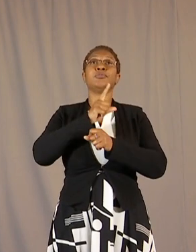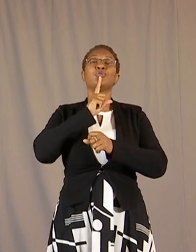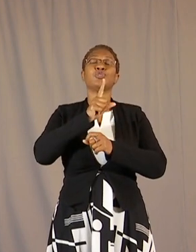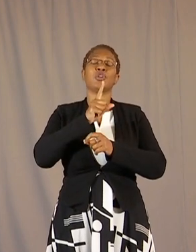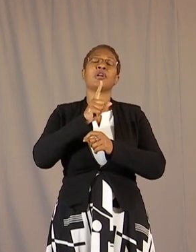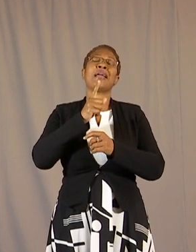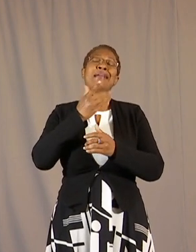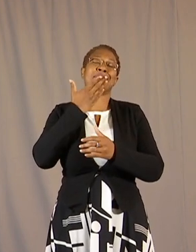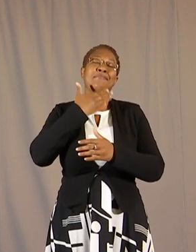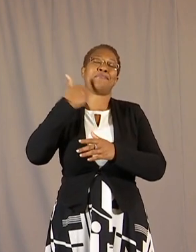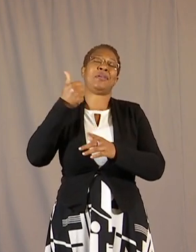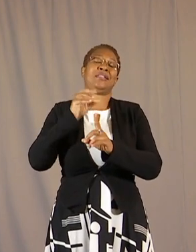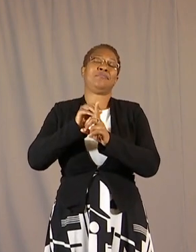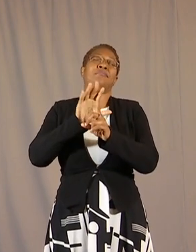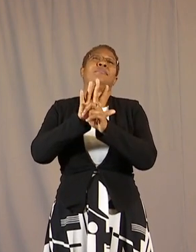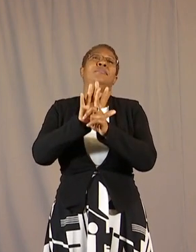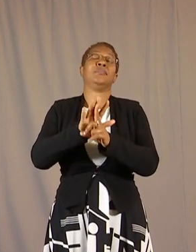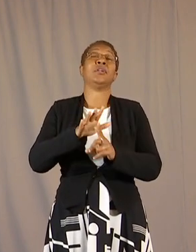impressive as an outsider.